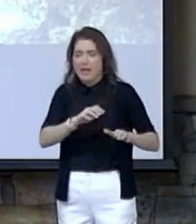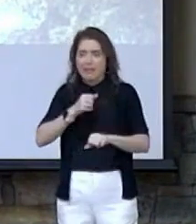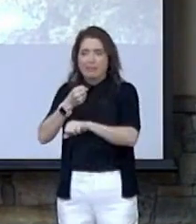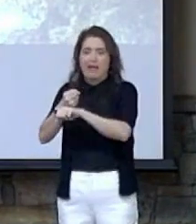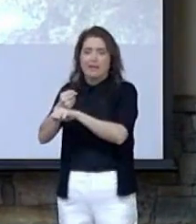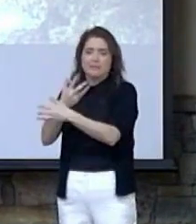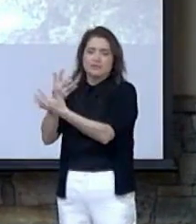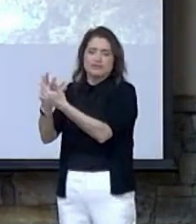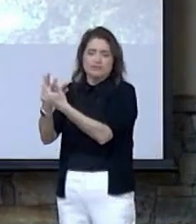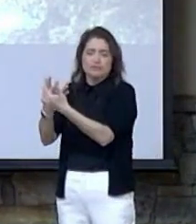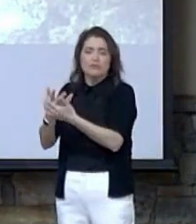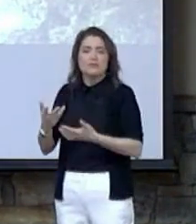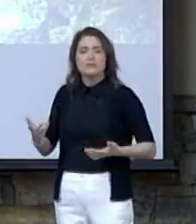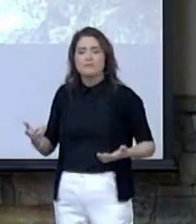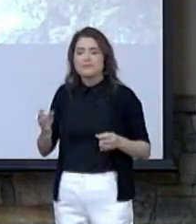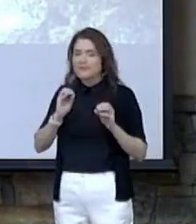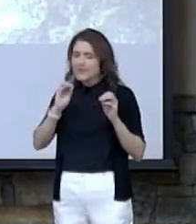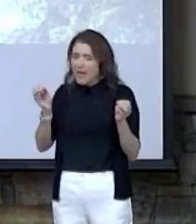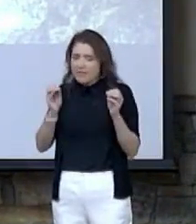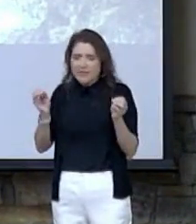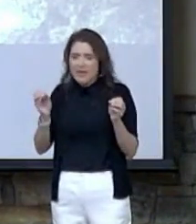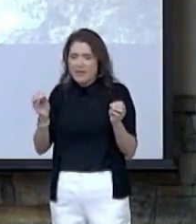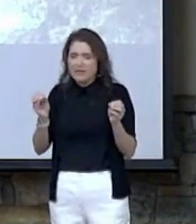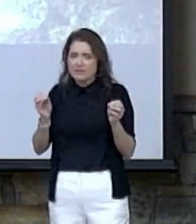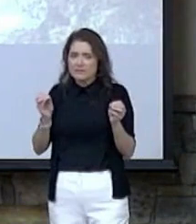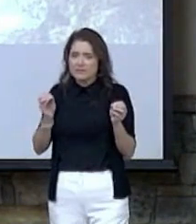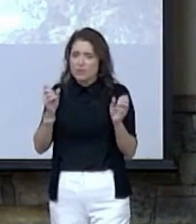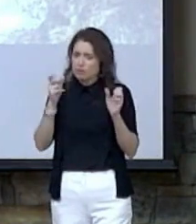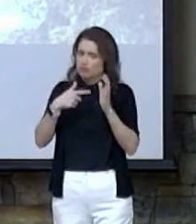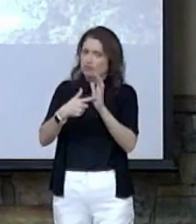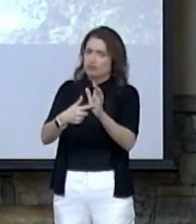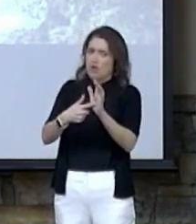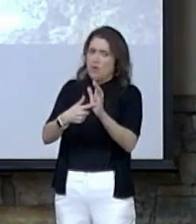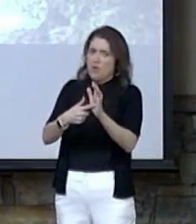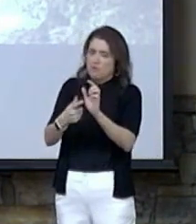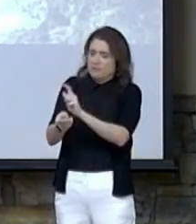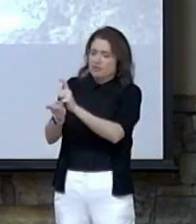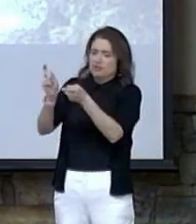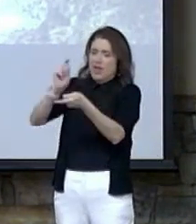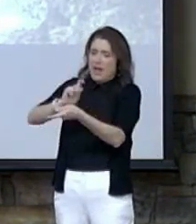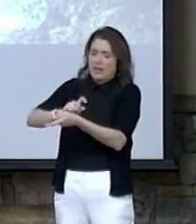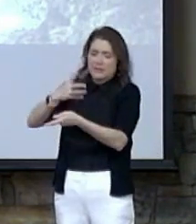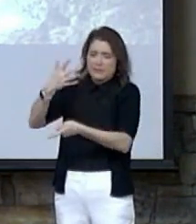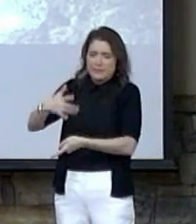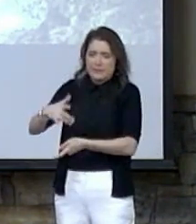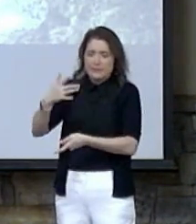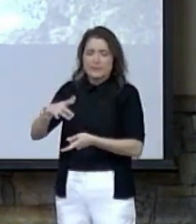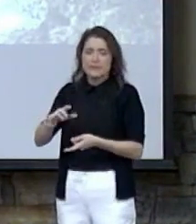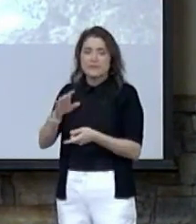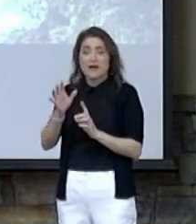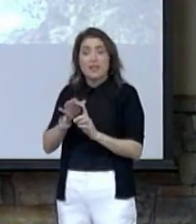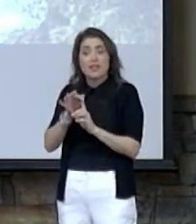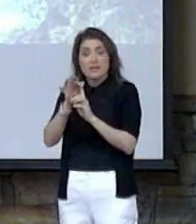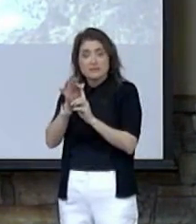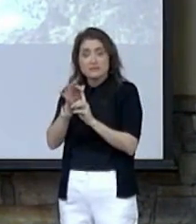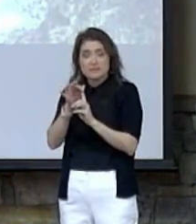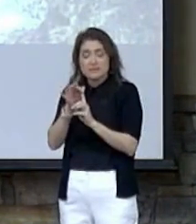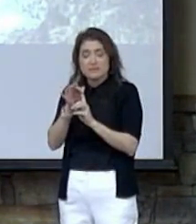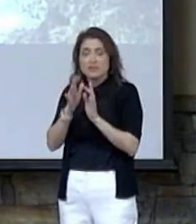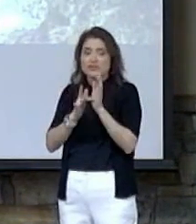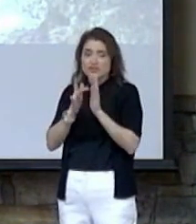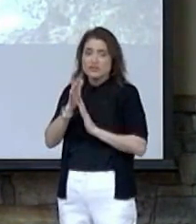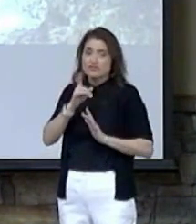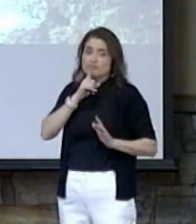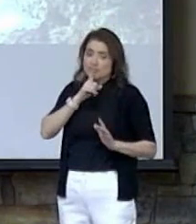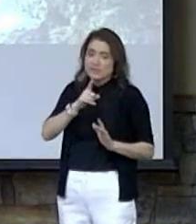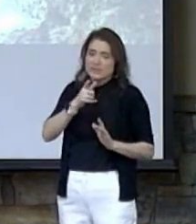prison, nothing accounts for a change in somebody like that unless Jesus really